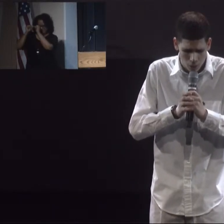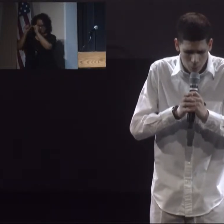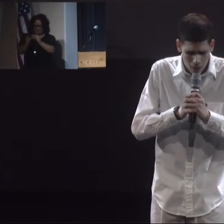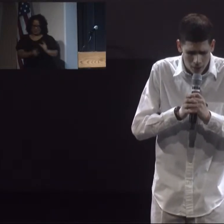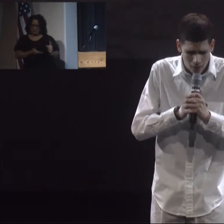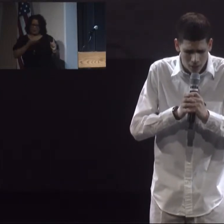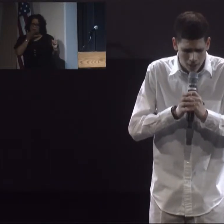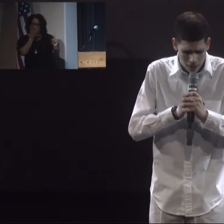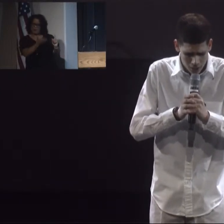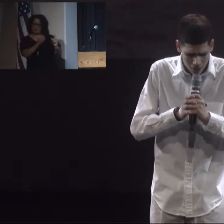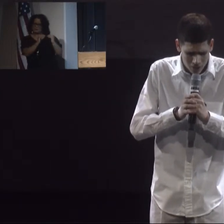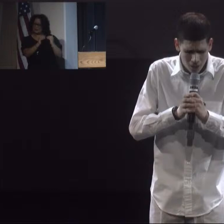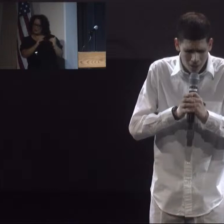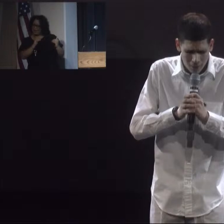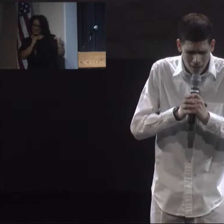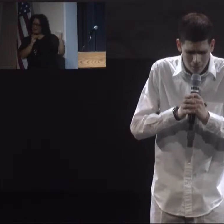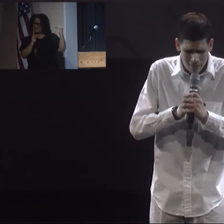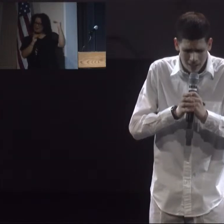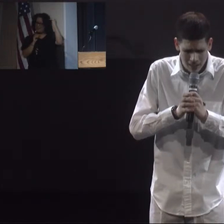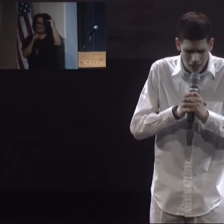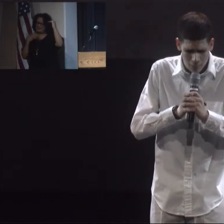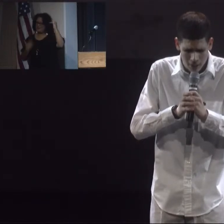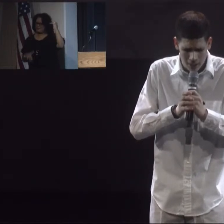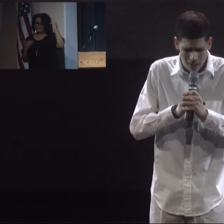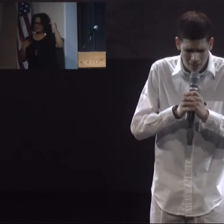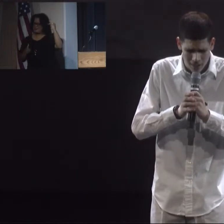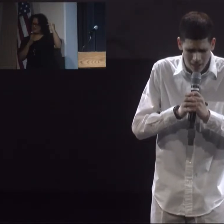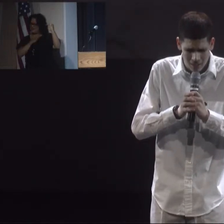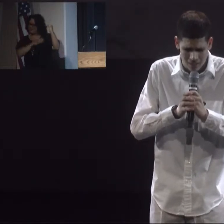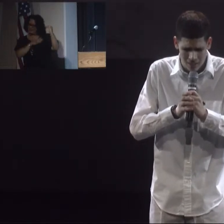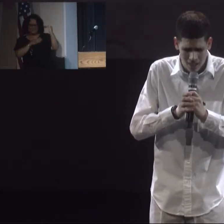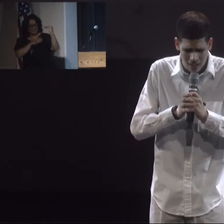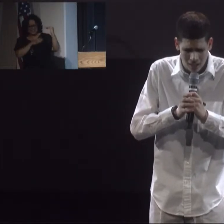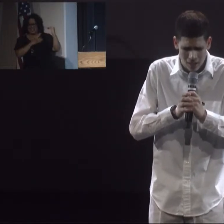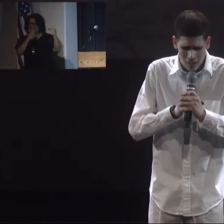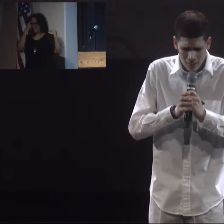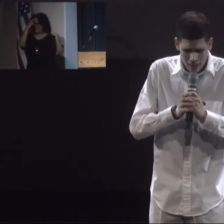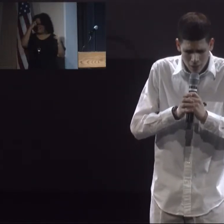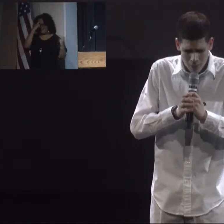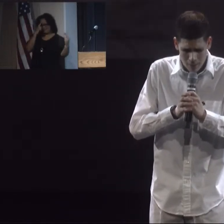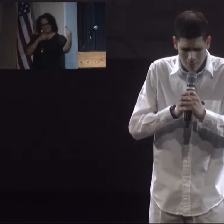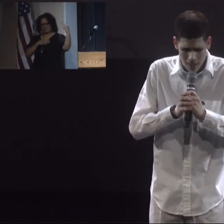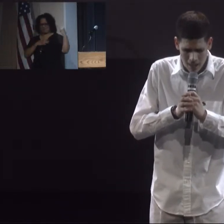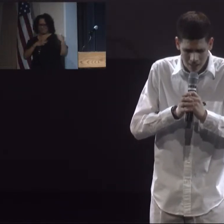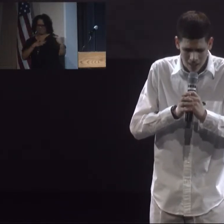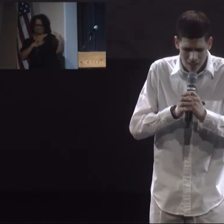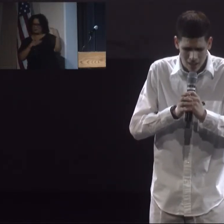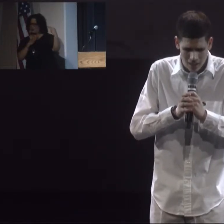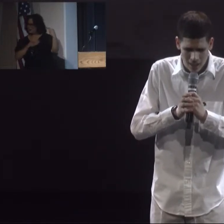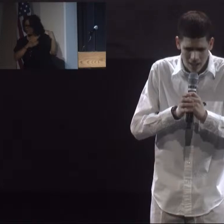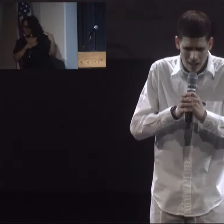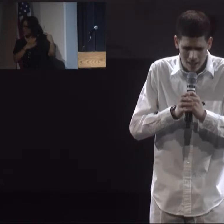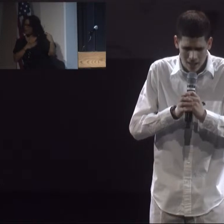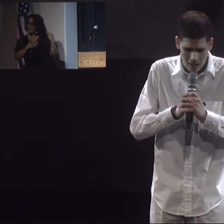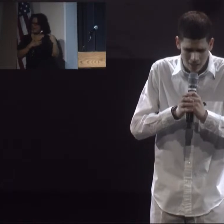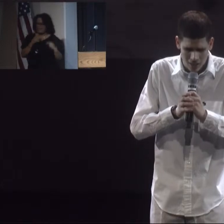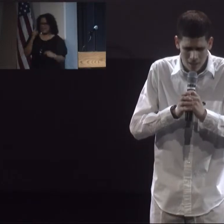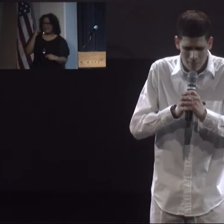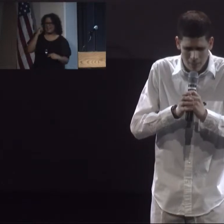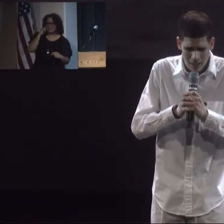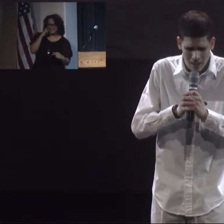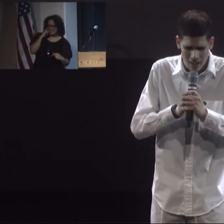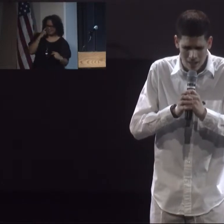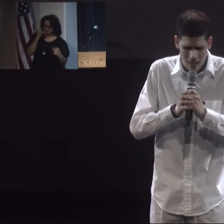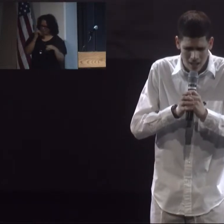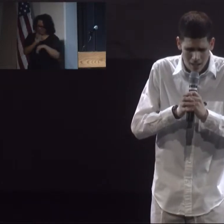mind. Whoa, you're so out of my league, but I think tonight you've been making a lot of eyes